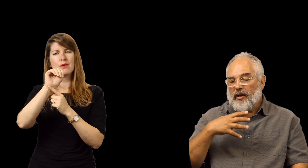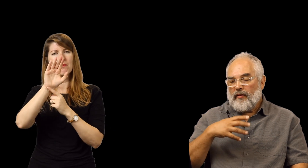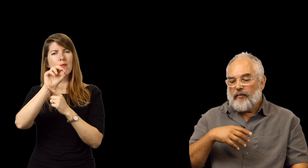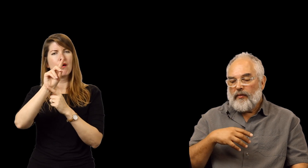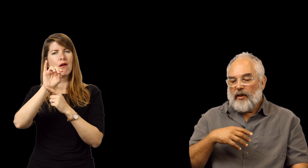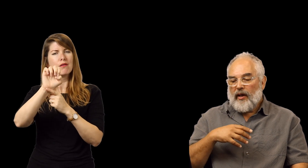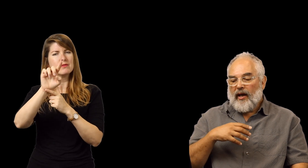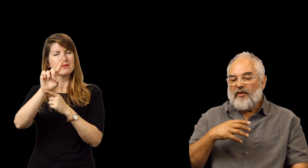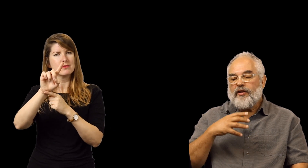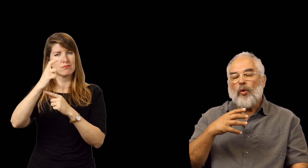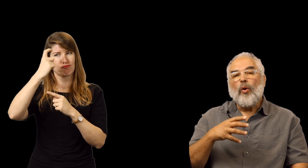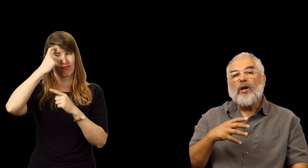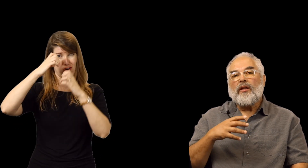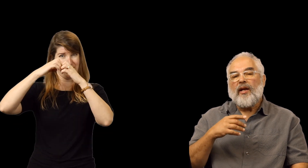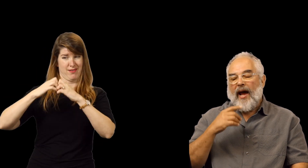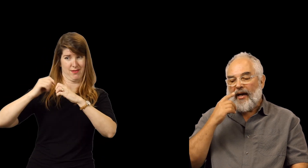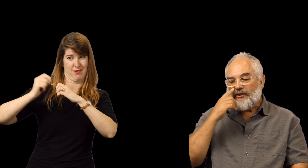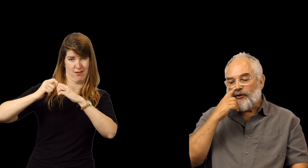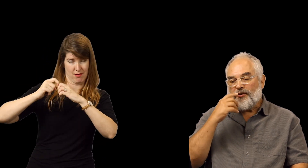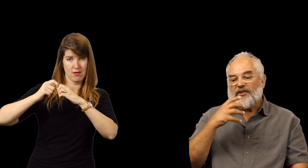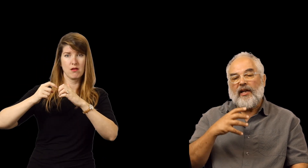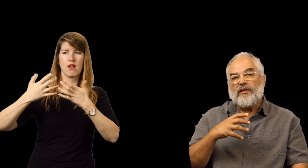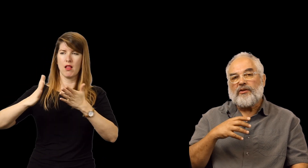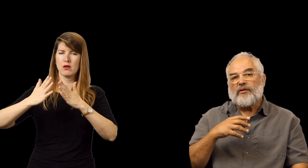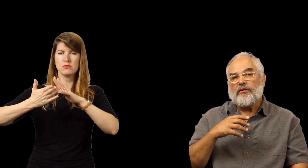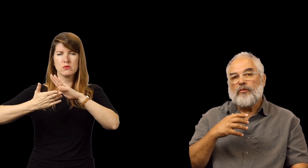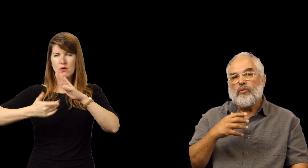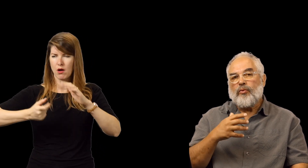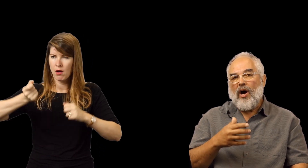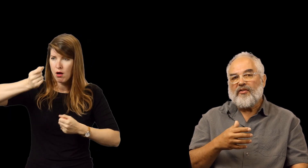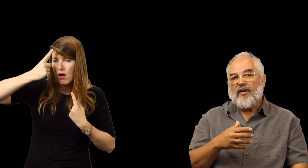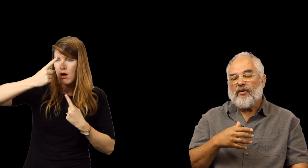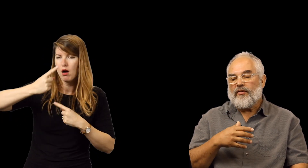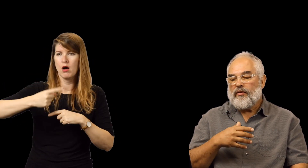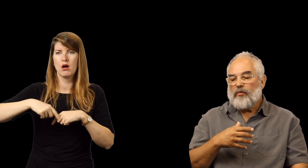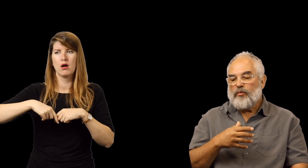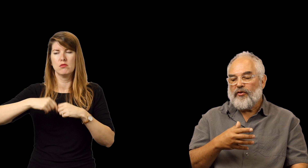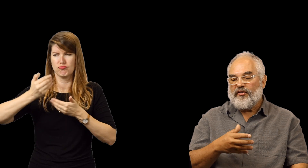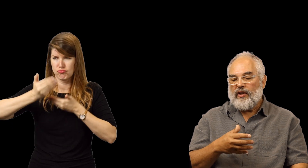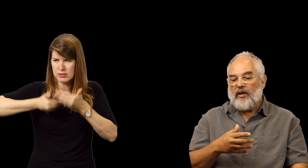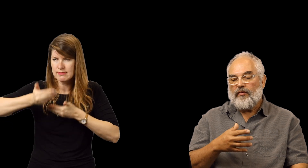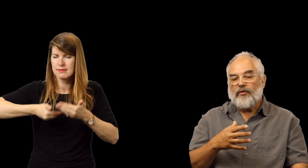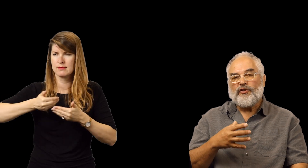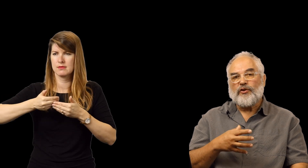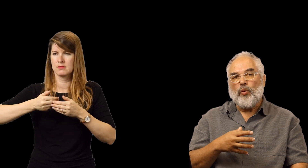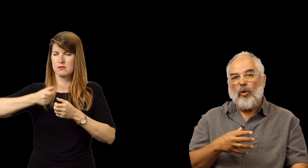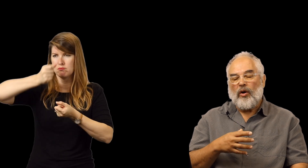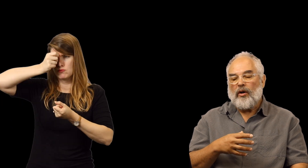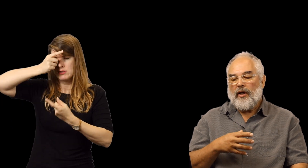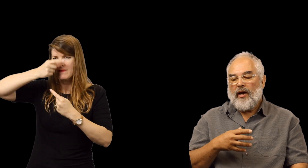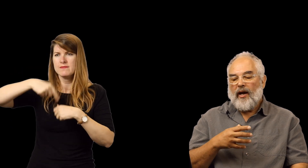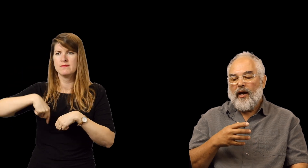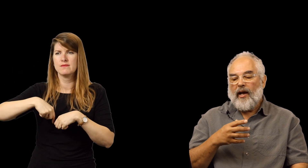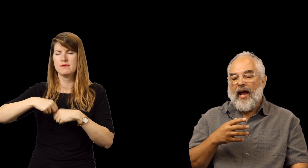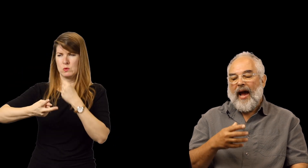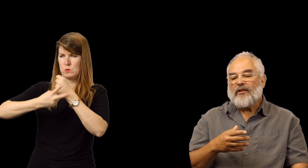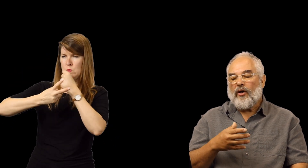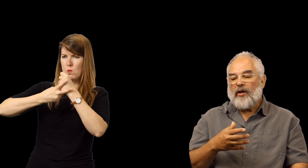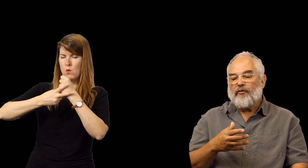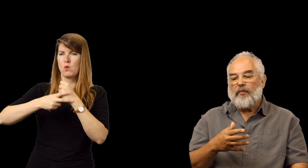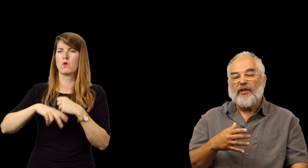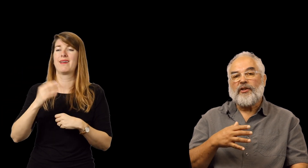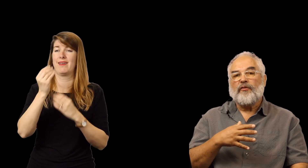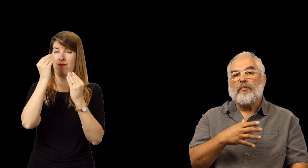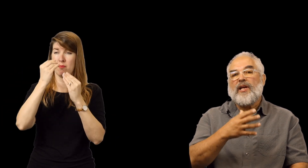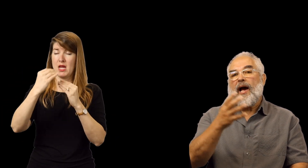and the body. And it's the organ that acts to sense, process, perceive, store, and act